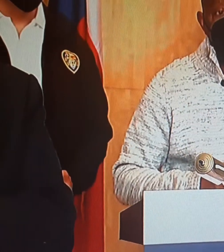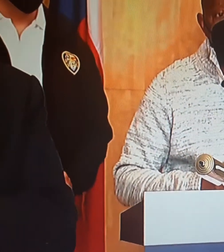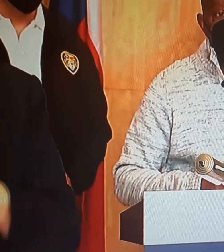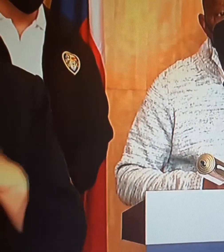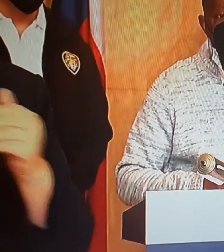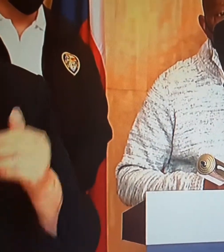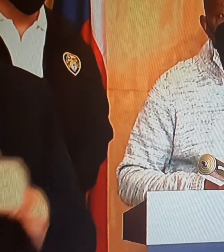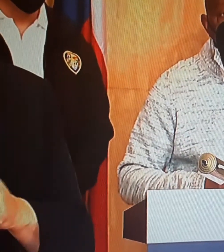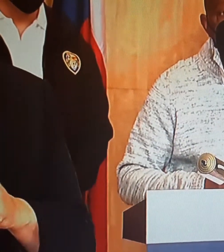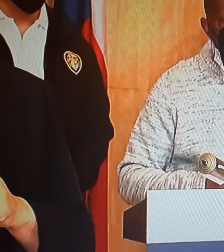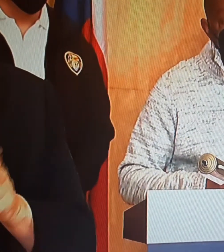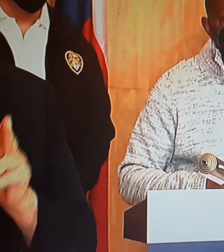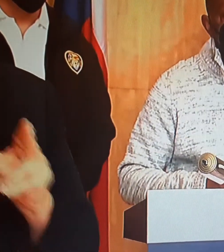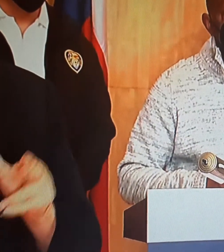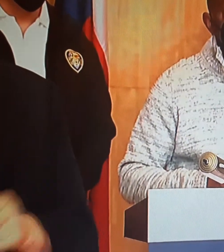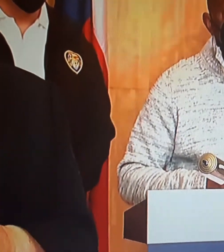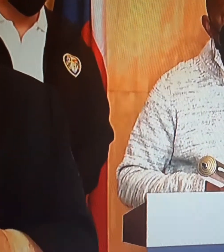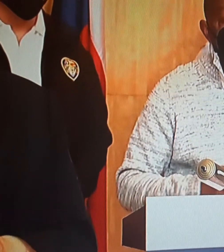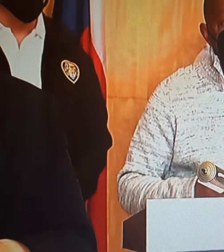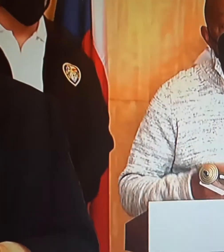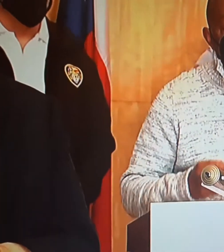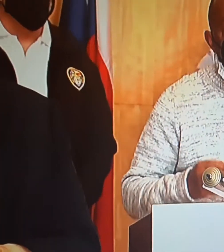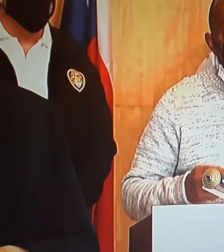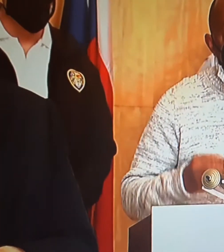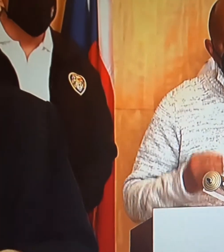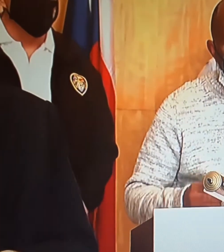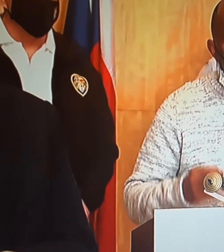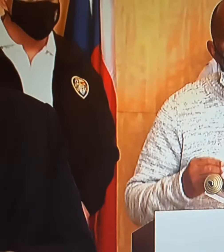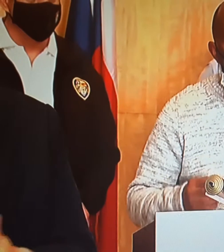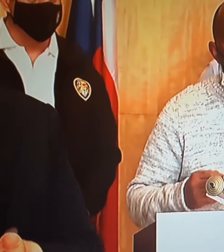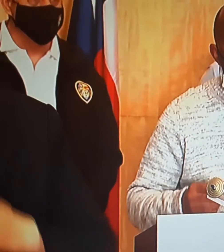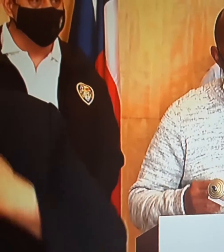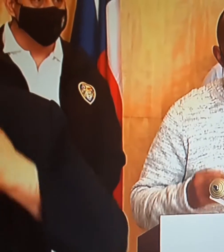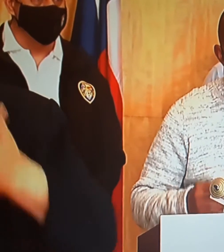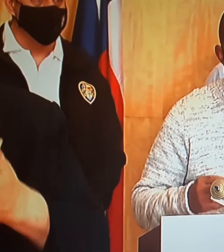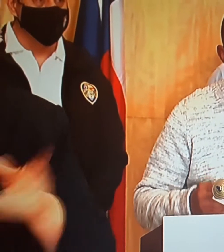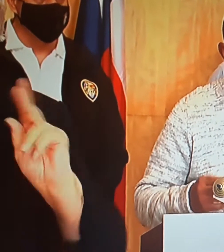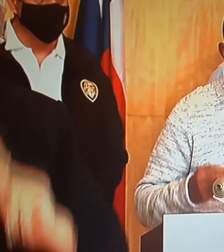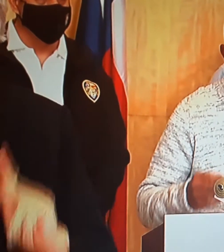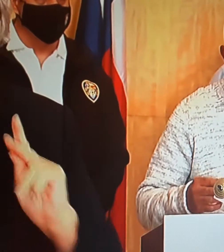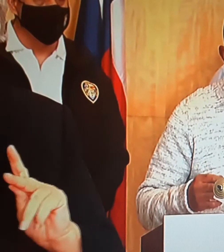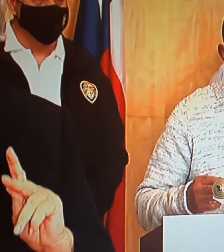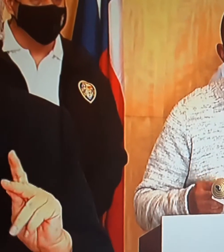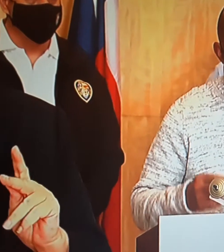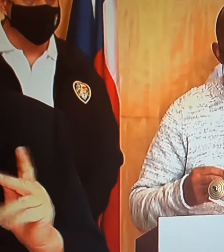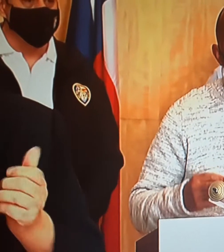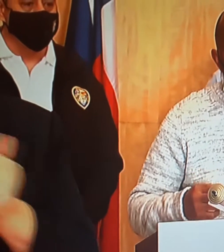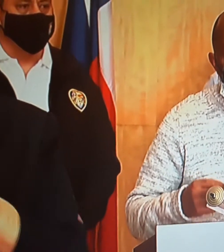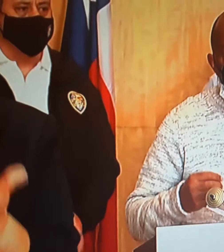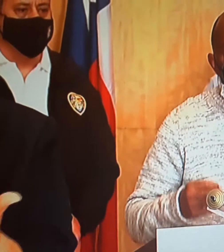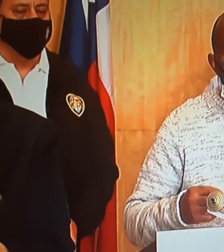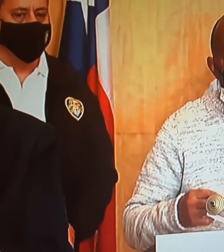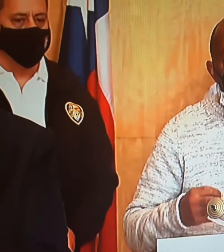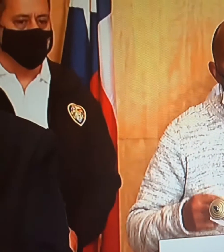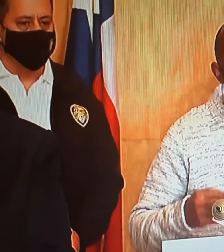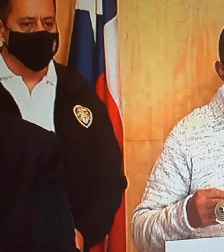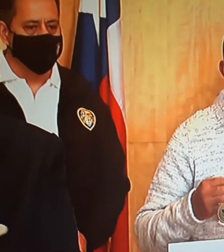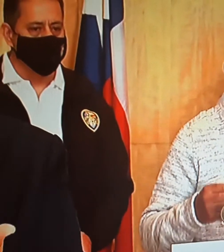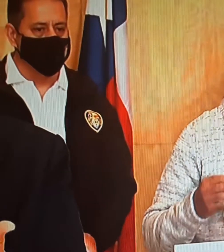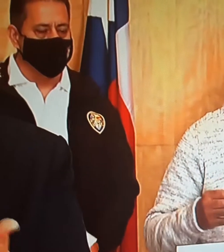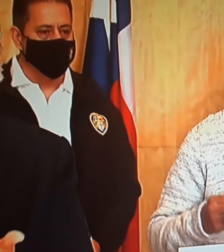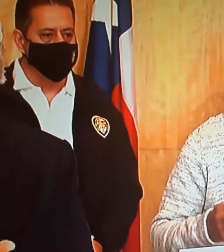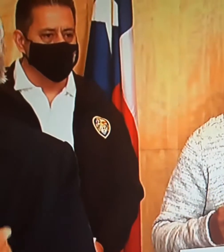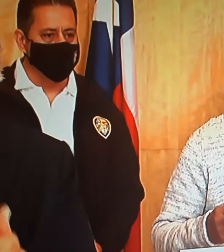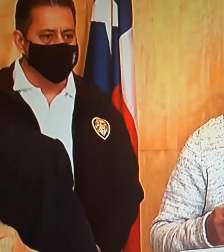to what we did with Hurricane Harvey that will be able to assist people financially, assist them in being able